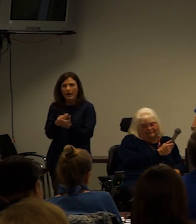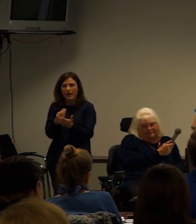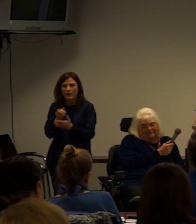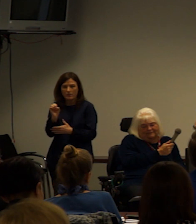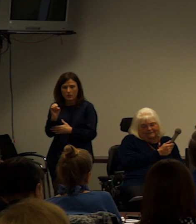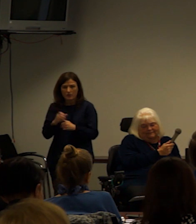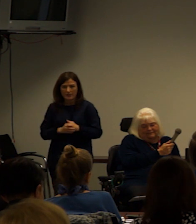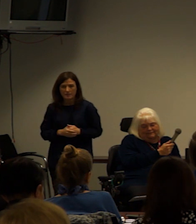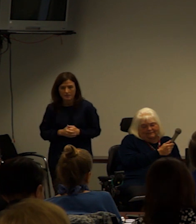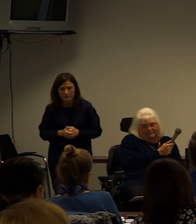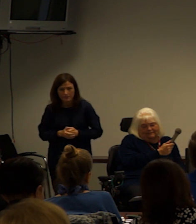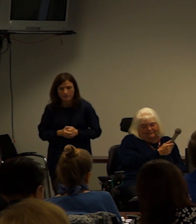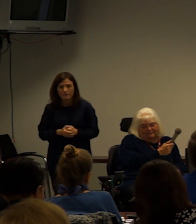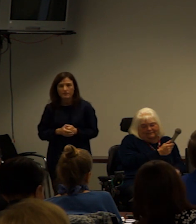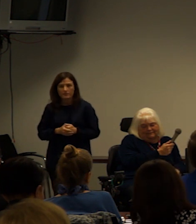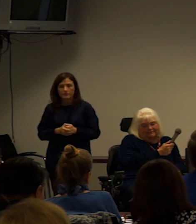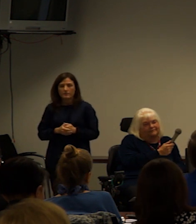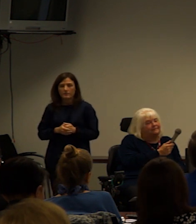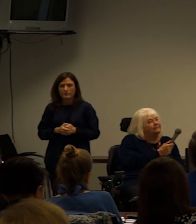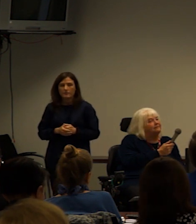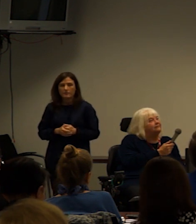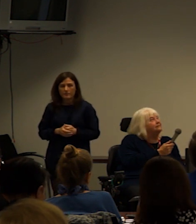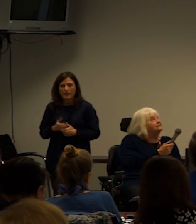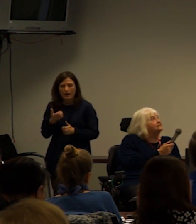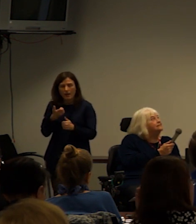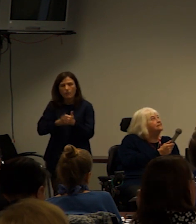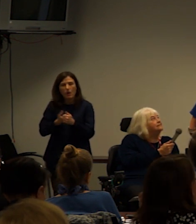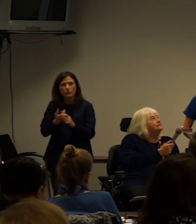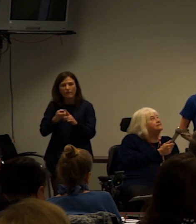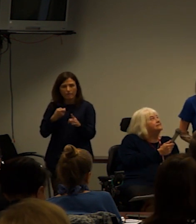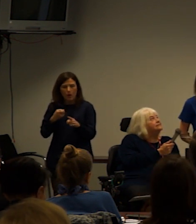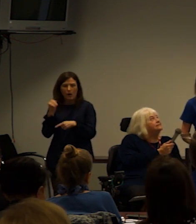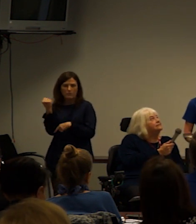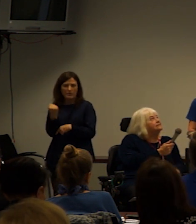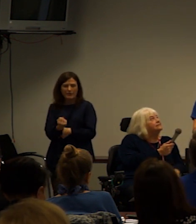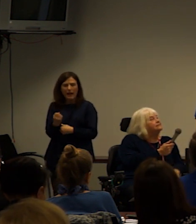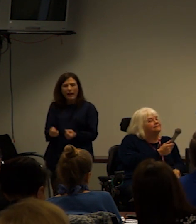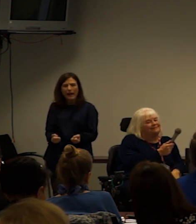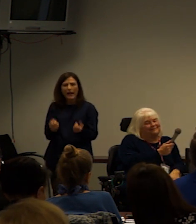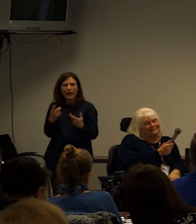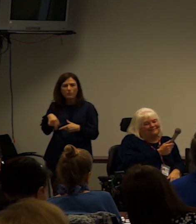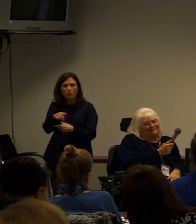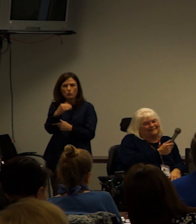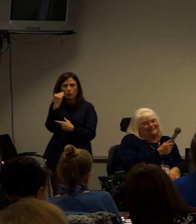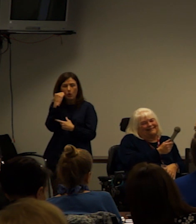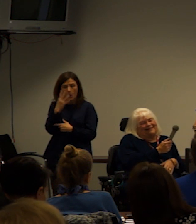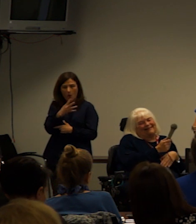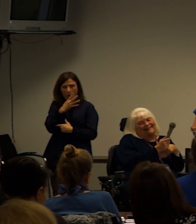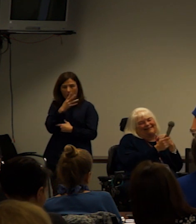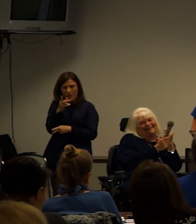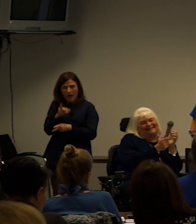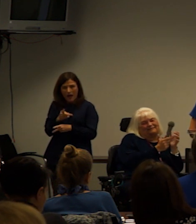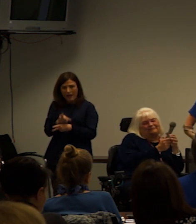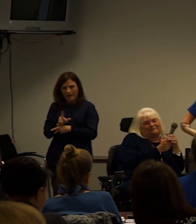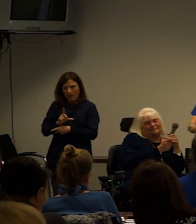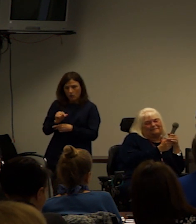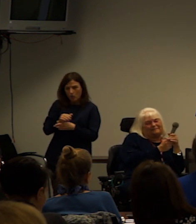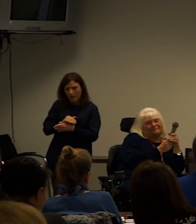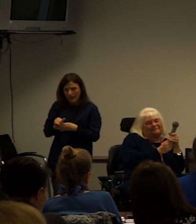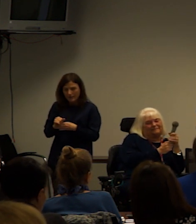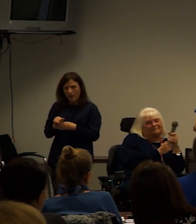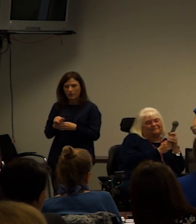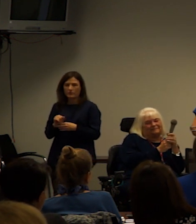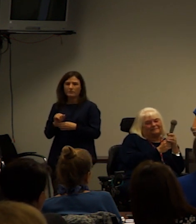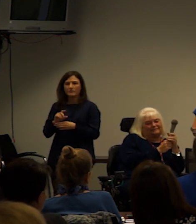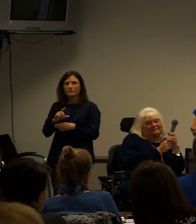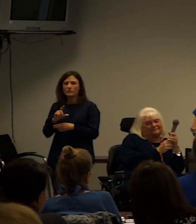cash. Y'all, most of y'all are probably from the South. How many of you know that your mama used to keep that $100 bill or even a 20 or 10 tucked